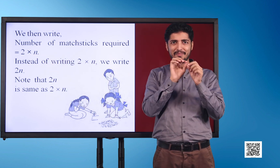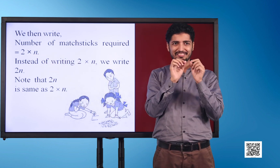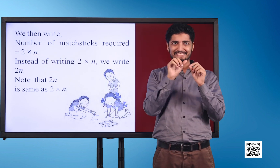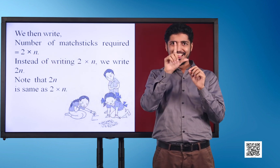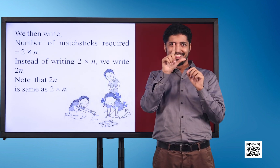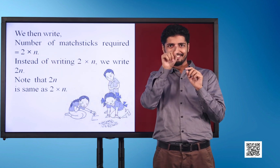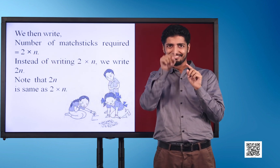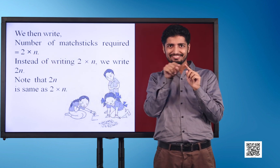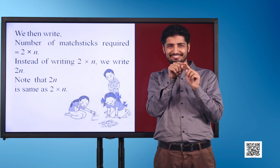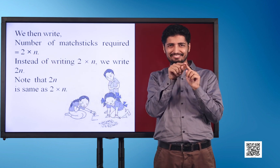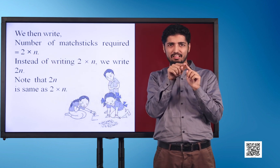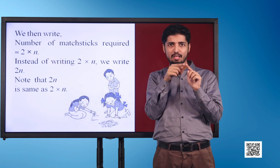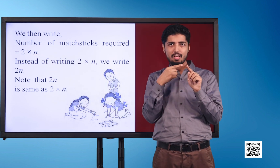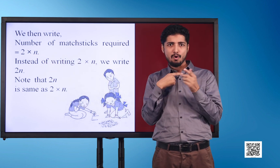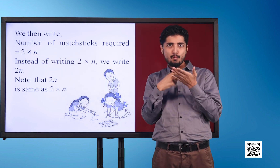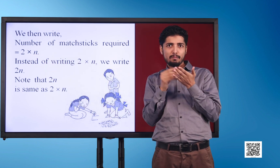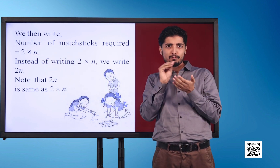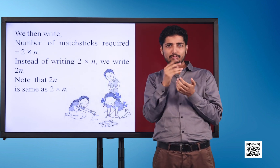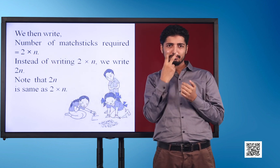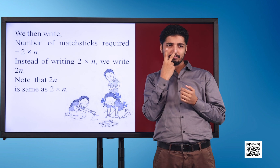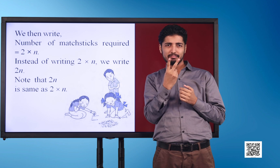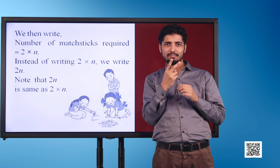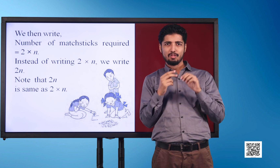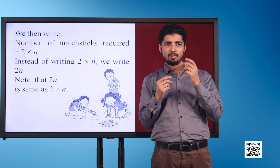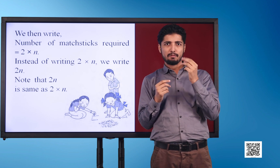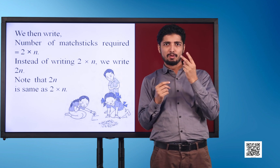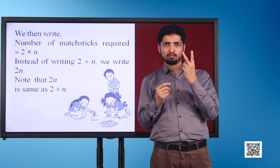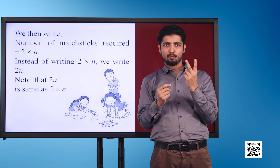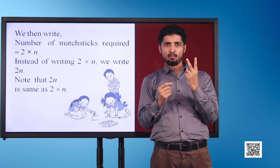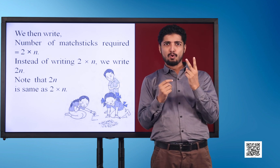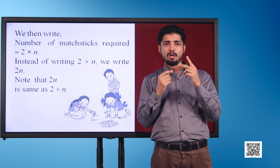Instead of writing 2 multiplied by n, we write 2n.